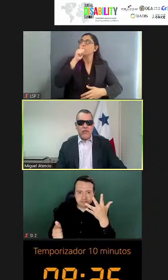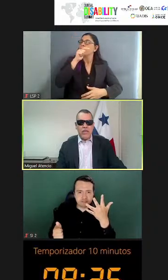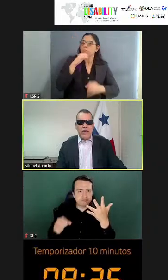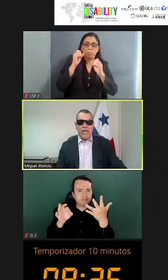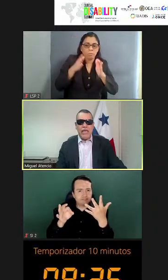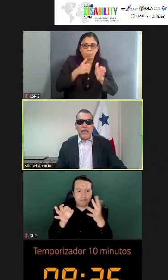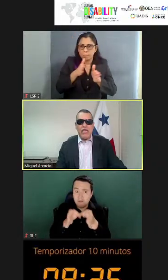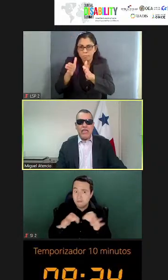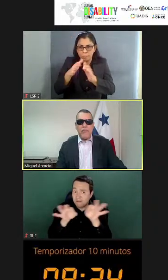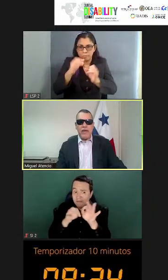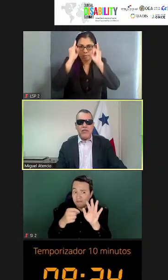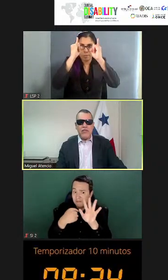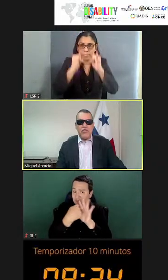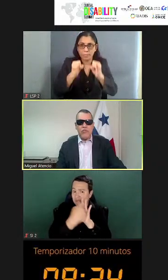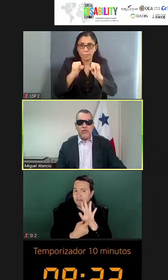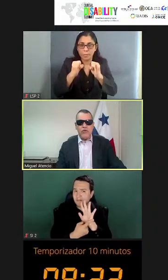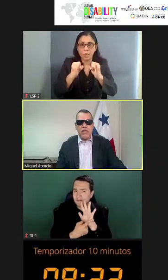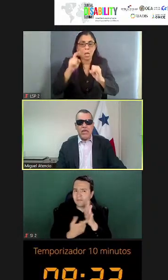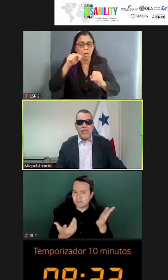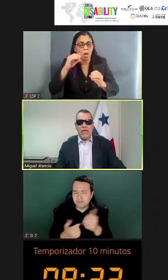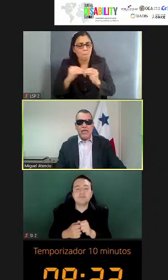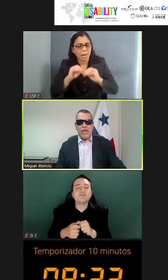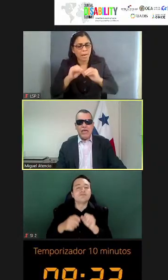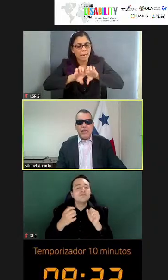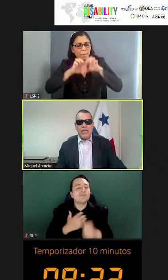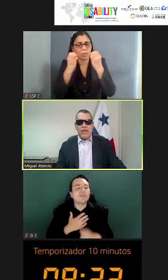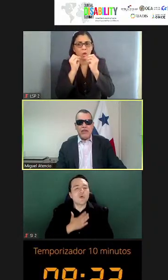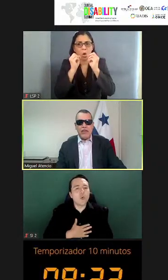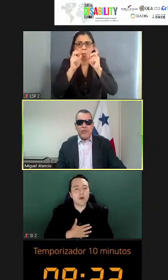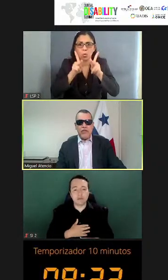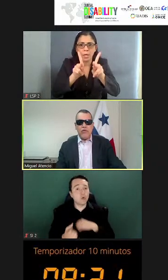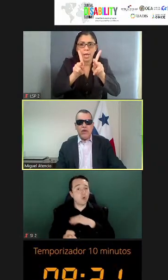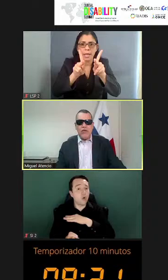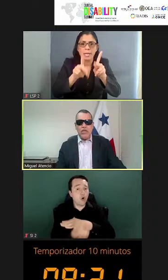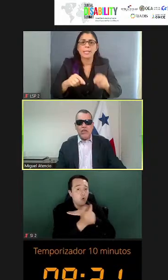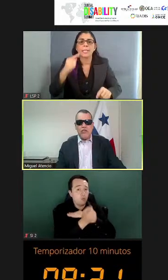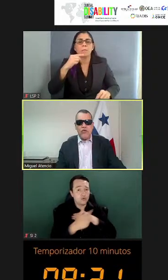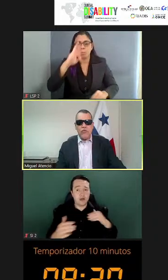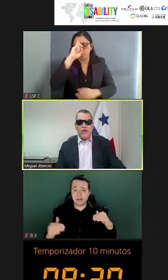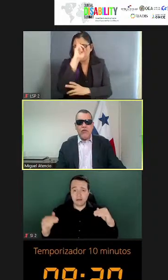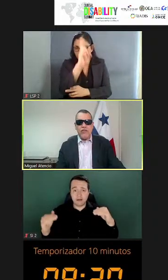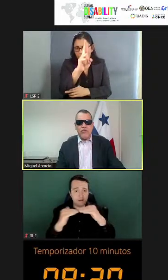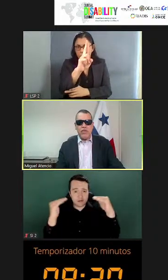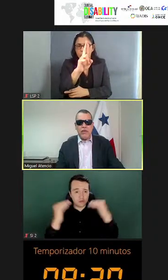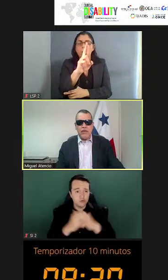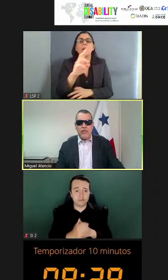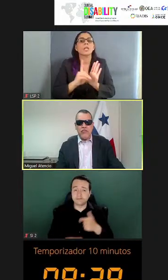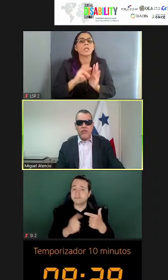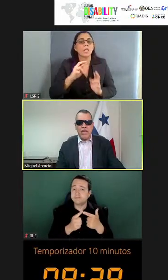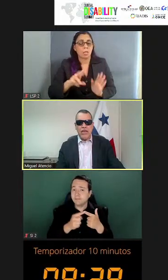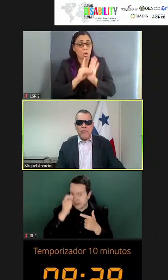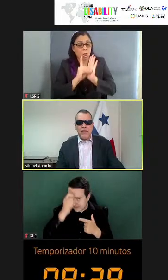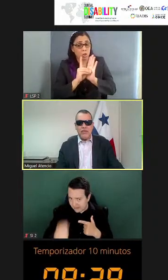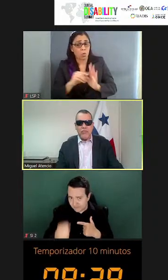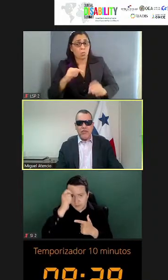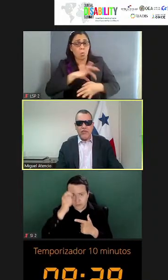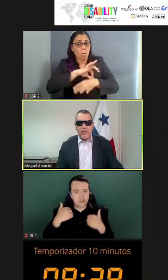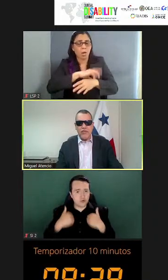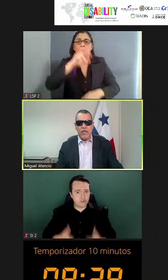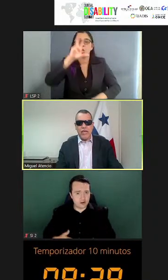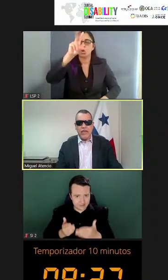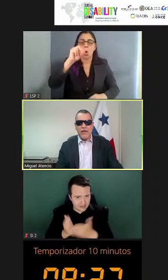that conduct this institution is equality of opportunities respect to human rights